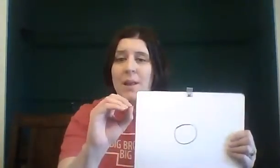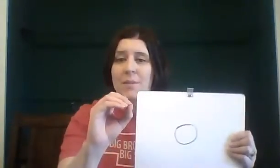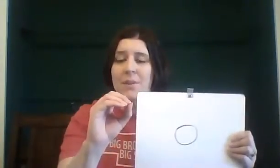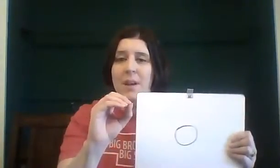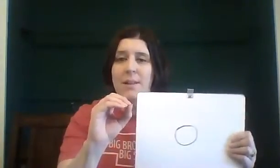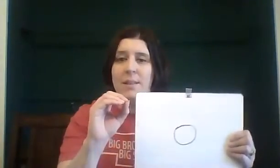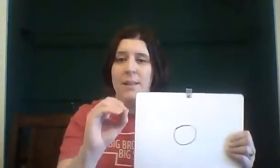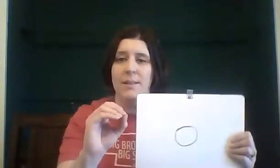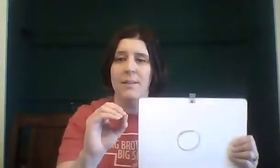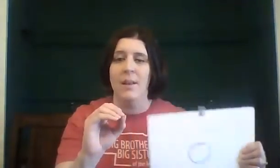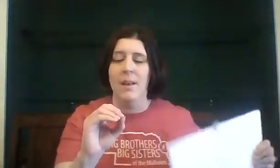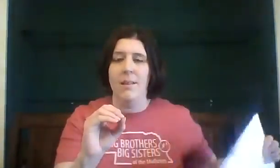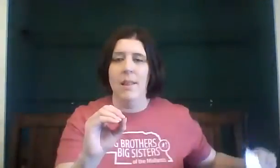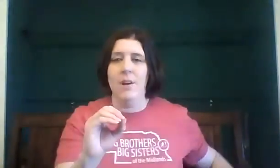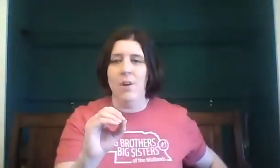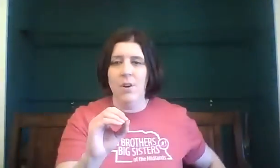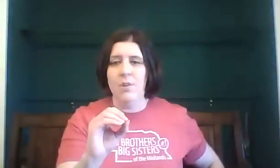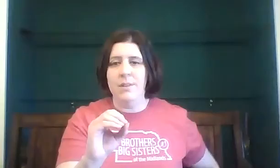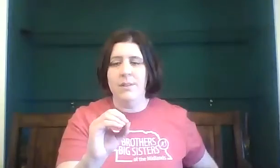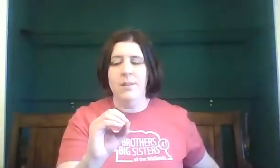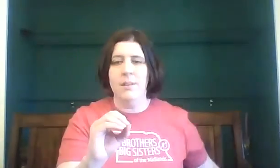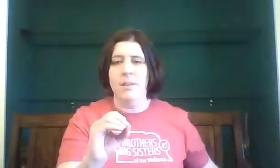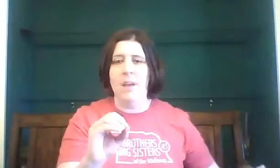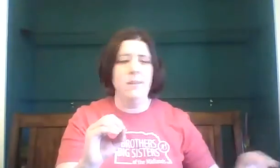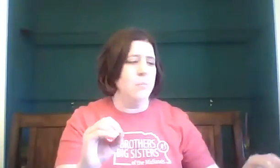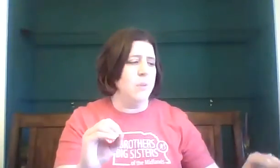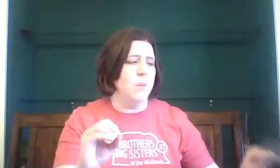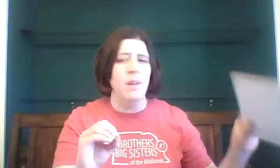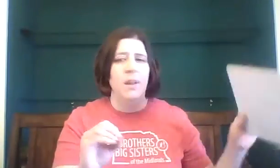you said it's this. The letter O is kind of simple.